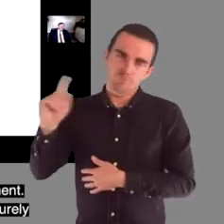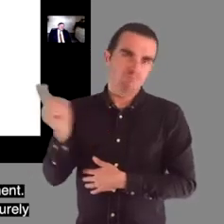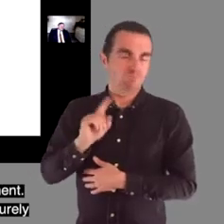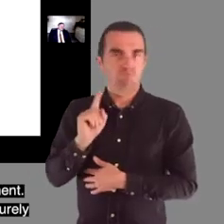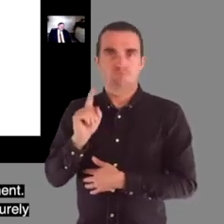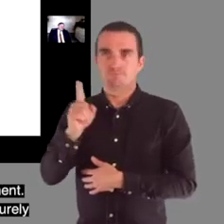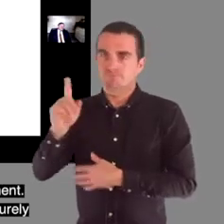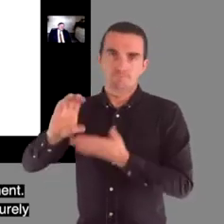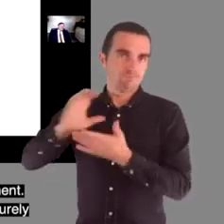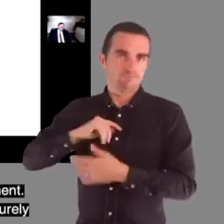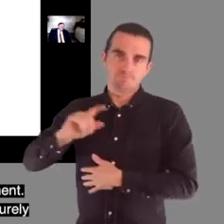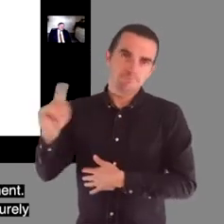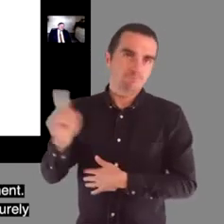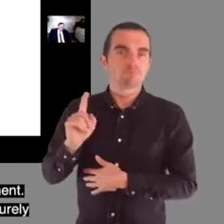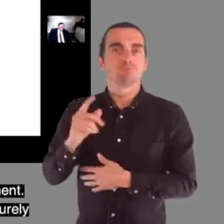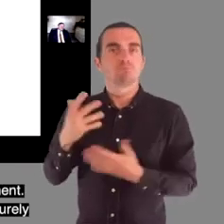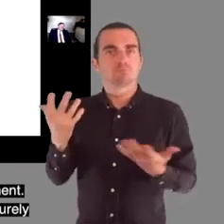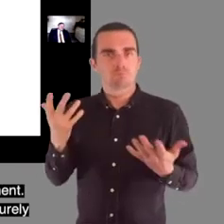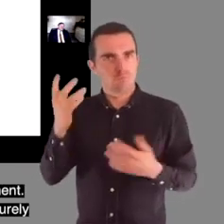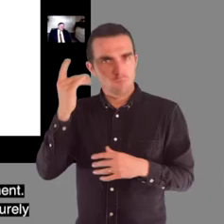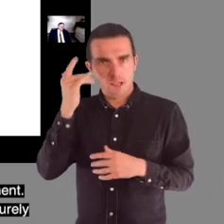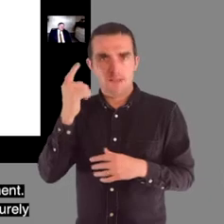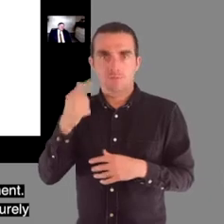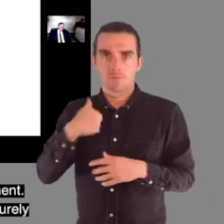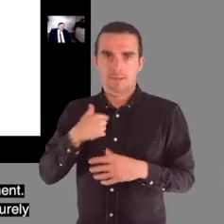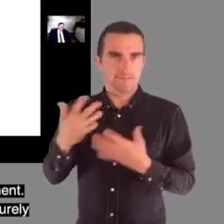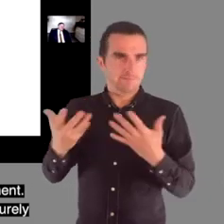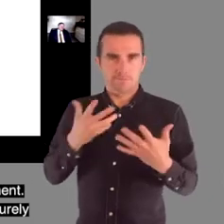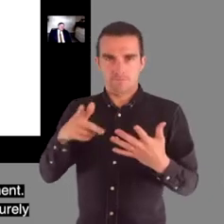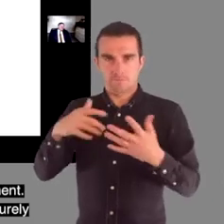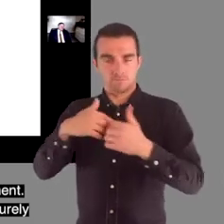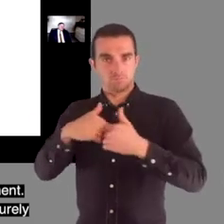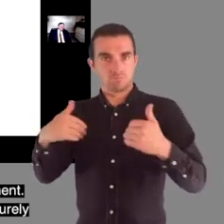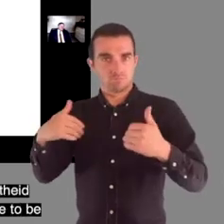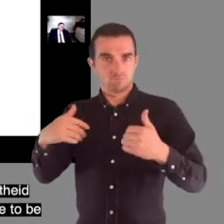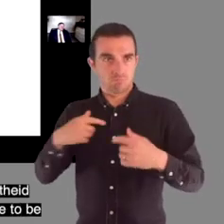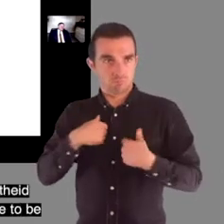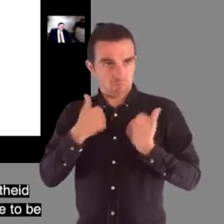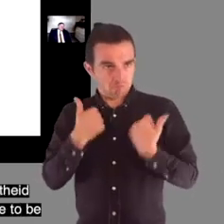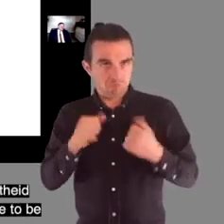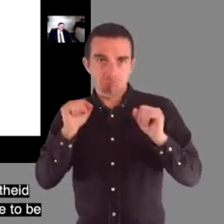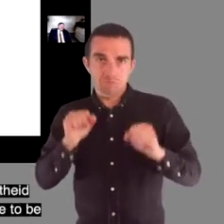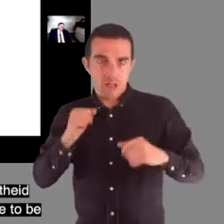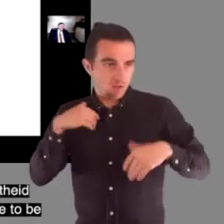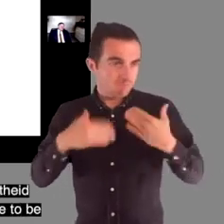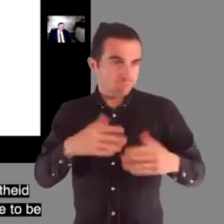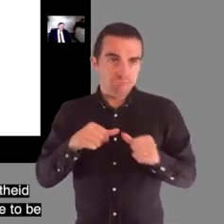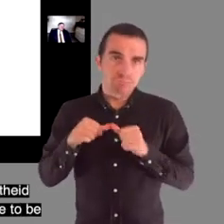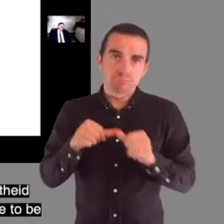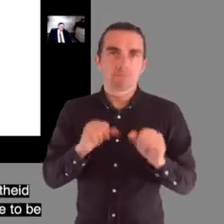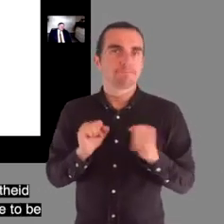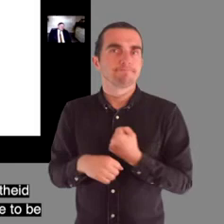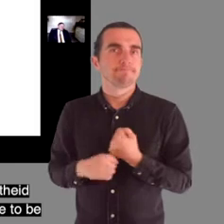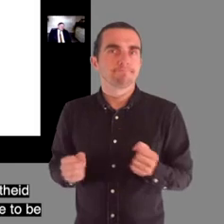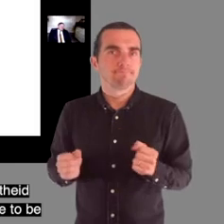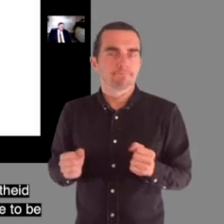from government. But DPSA, we rejected this purely because that we felt that the apartheid